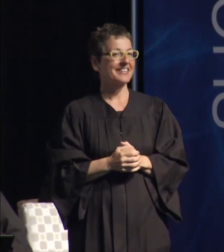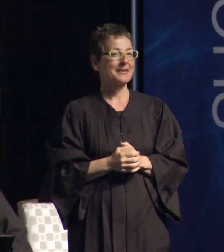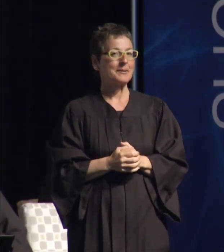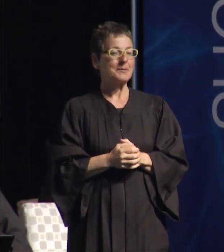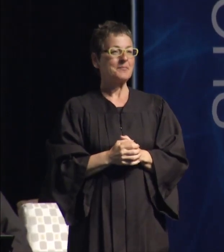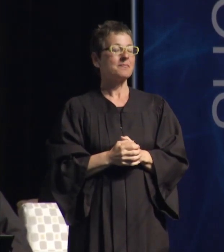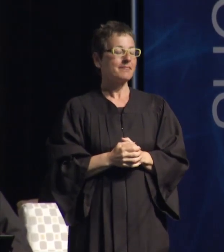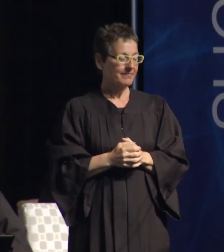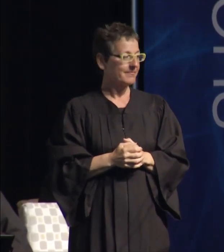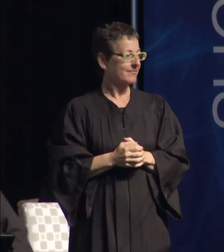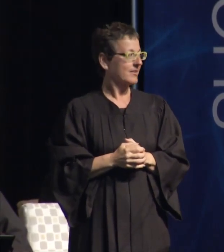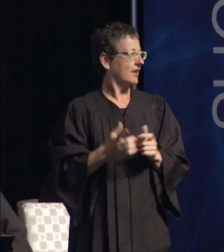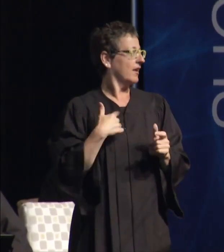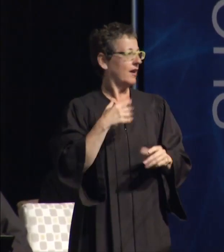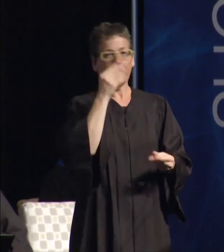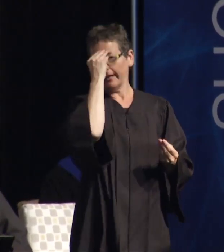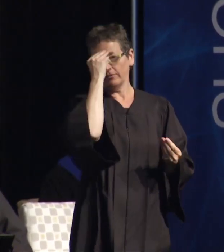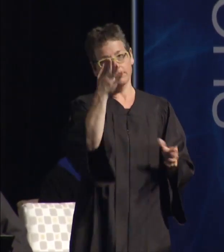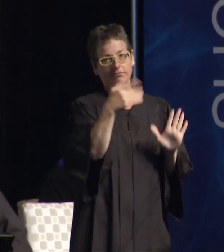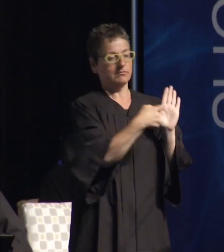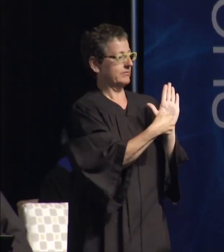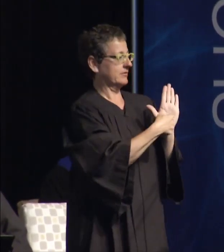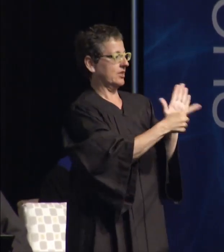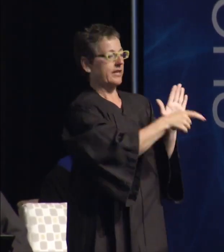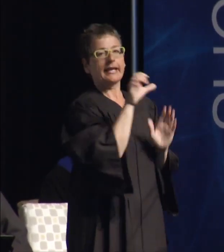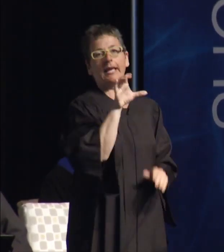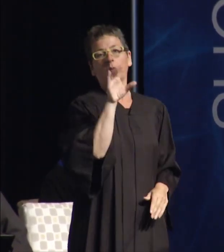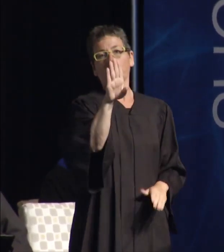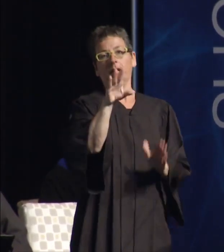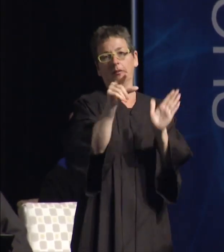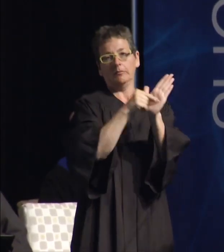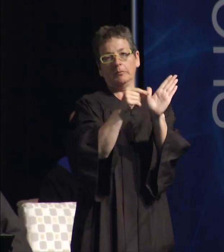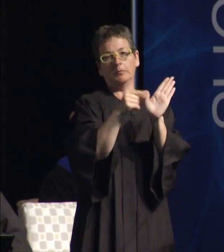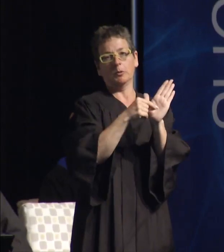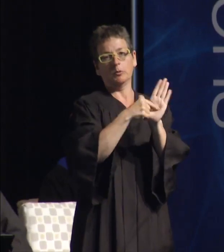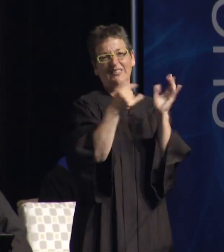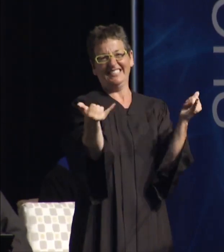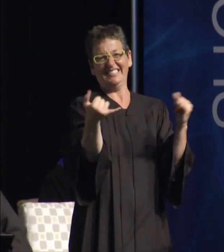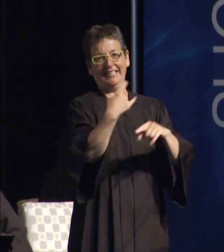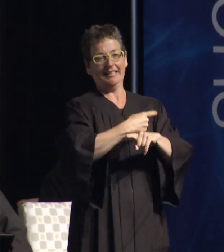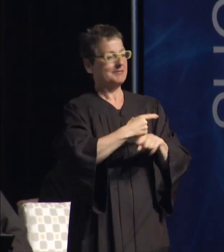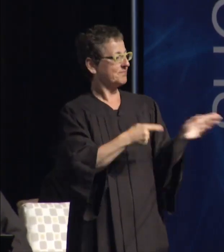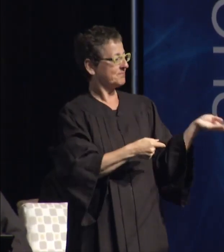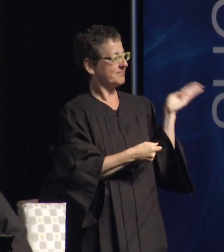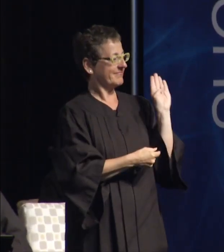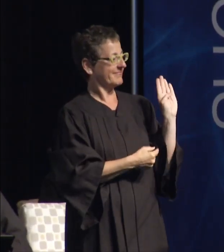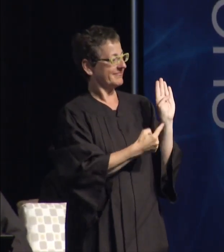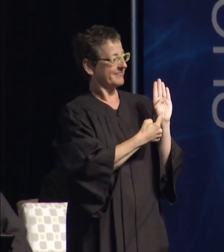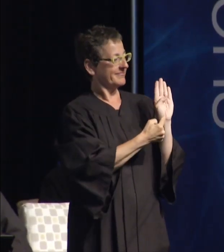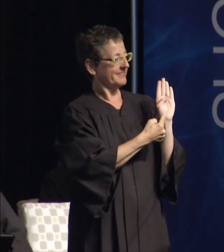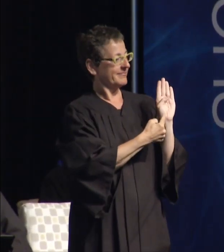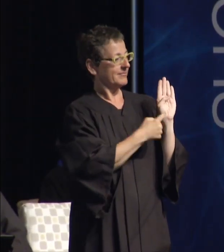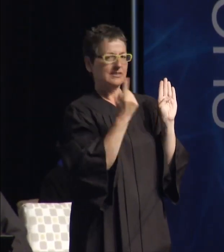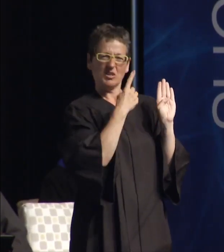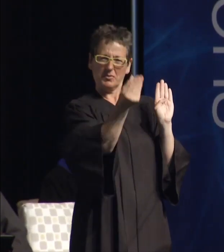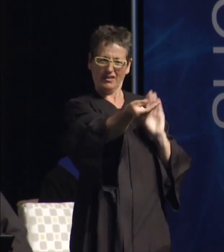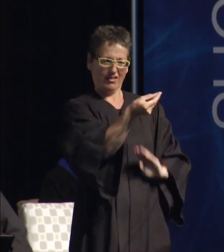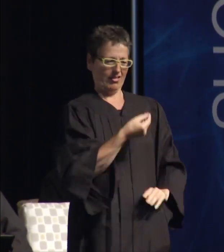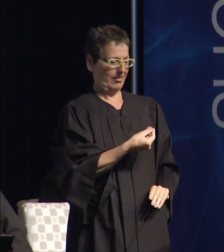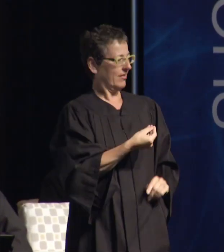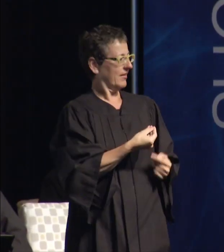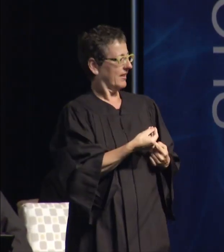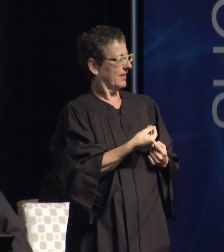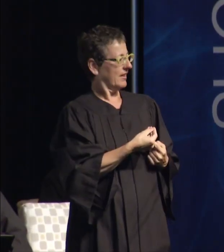I have to get this over with. This is the Cape Breton Post from today, and somebody brought it to my attention